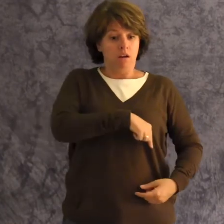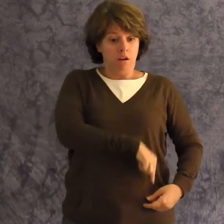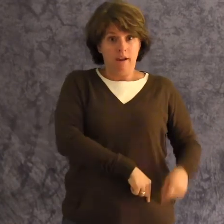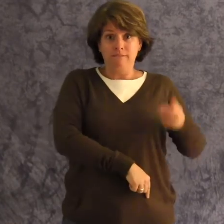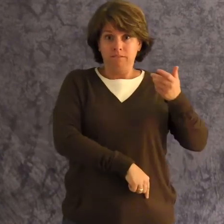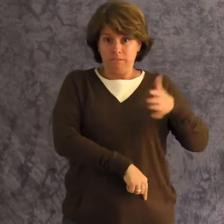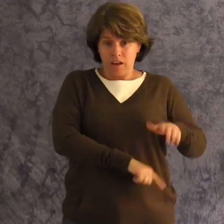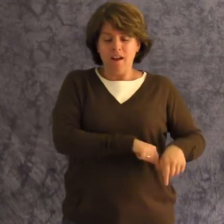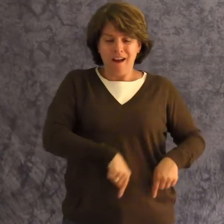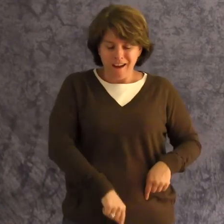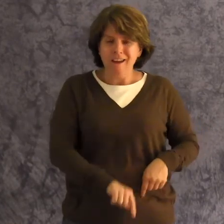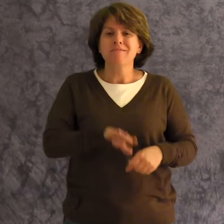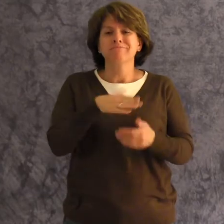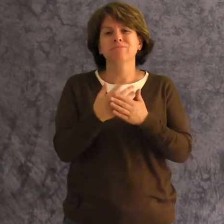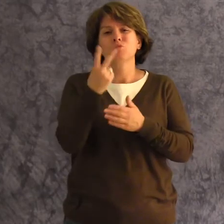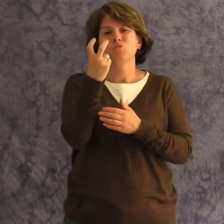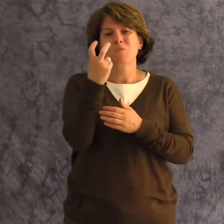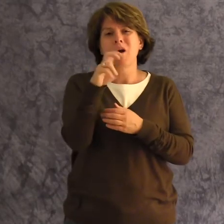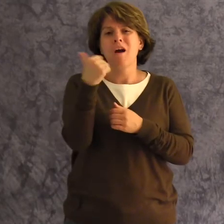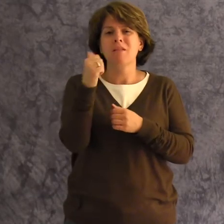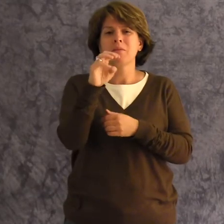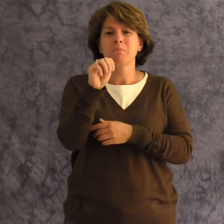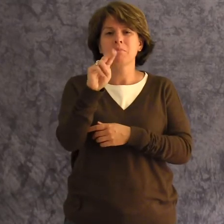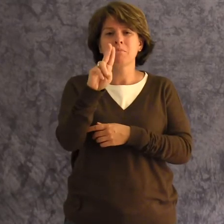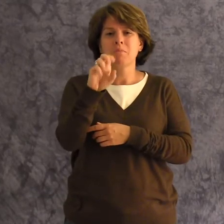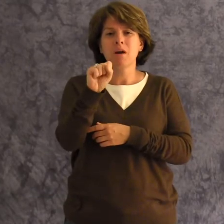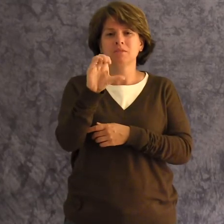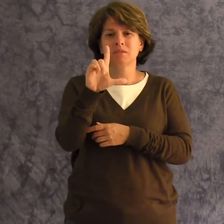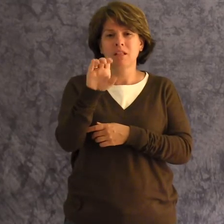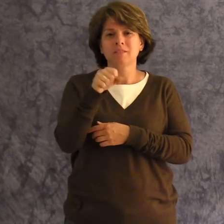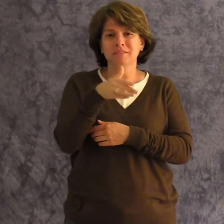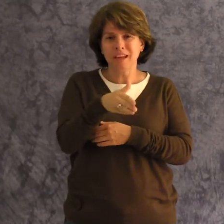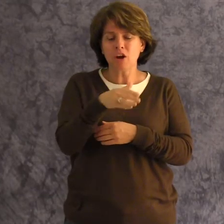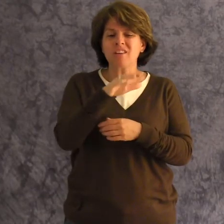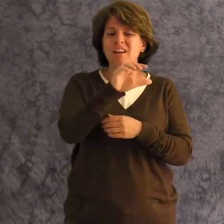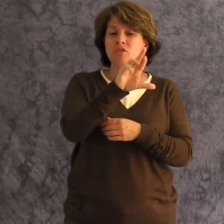the rectum and the anus collectively. Material will move out of the body through the